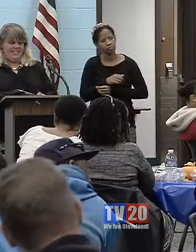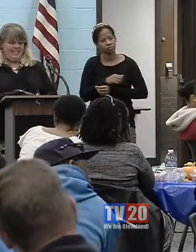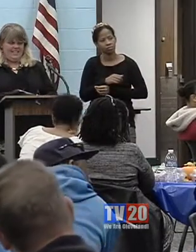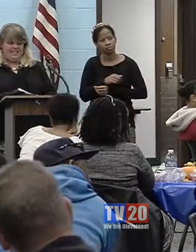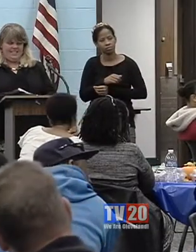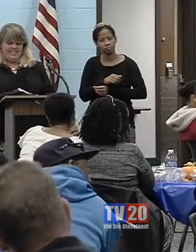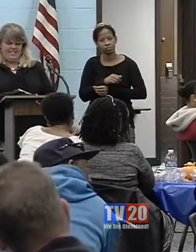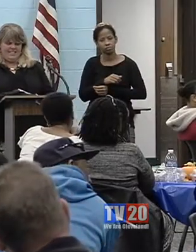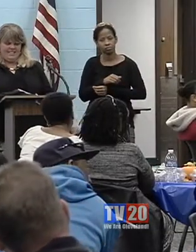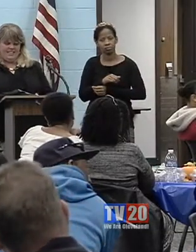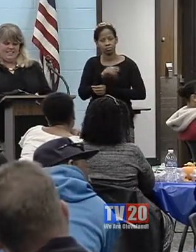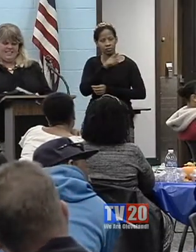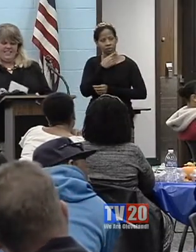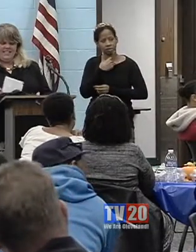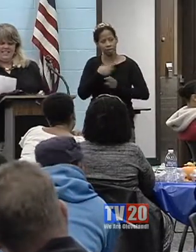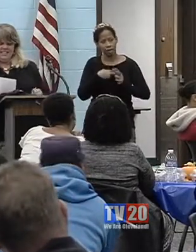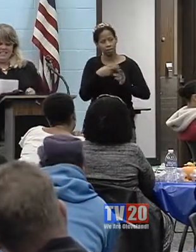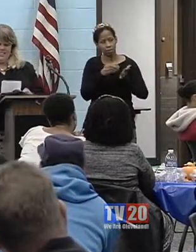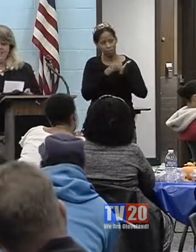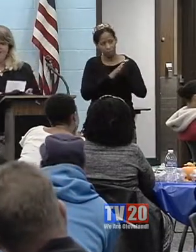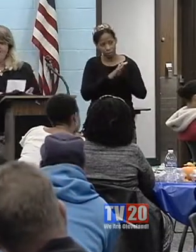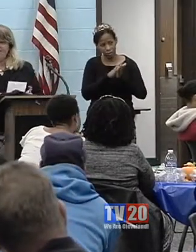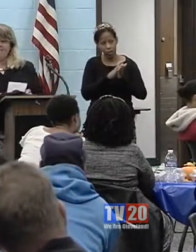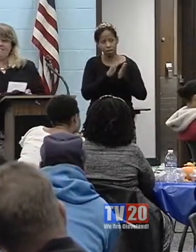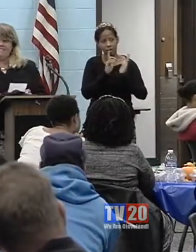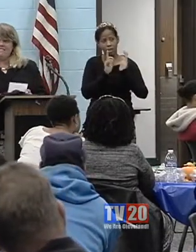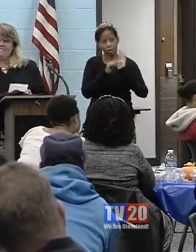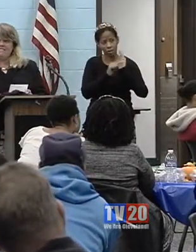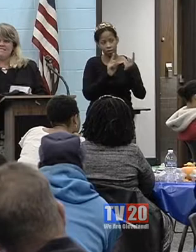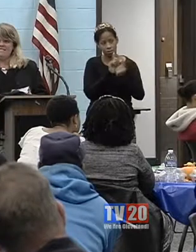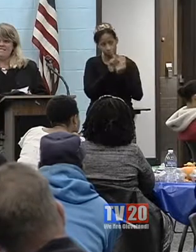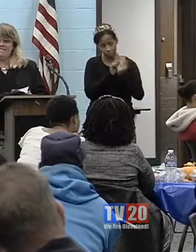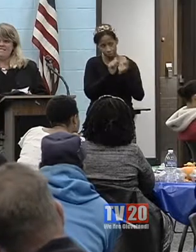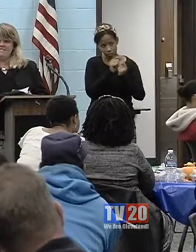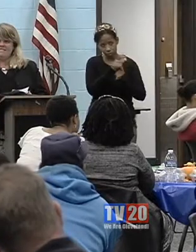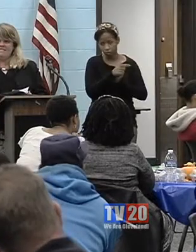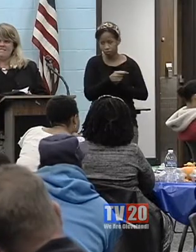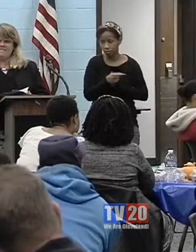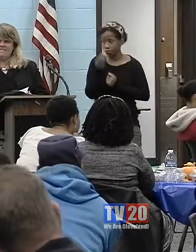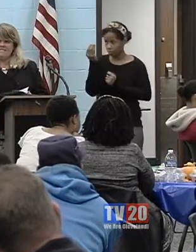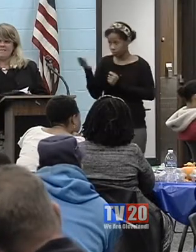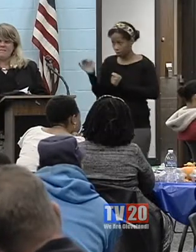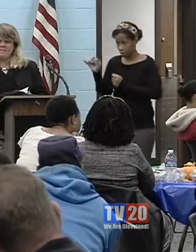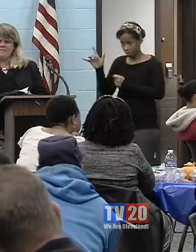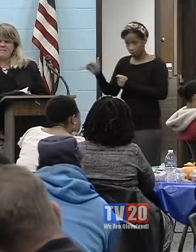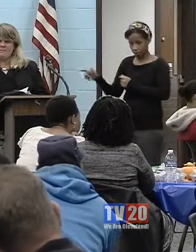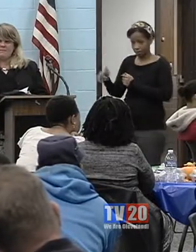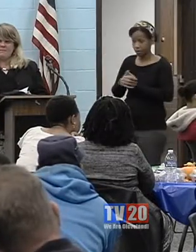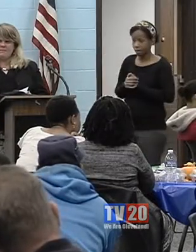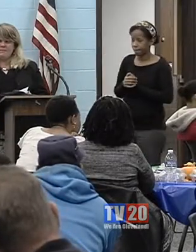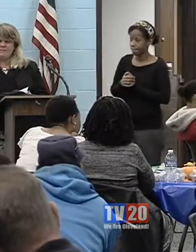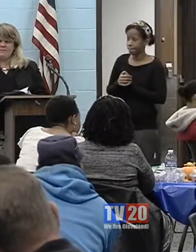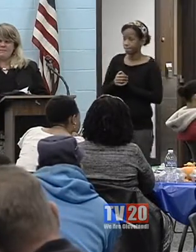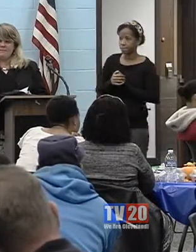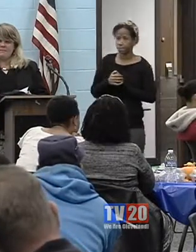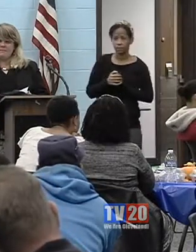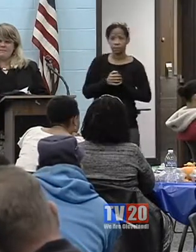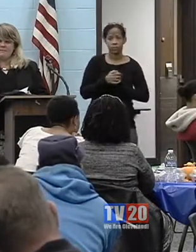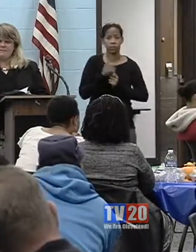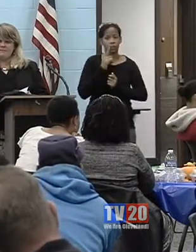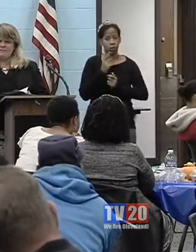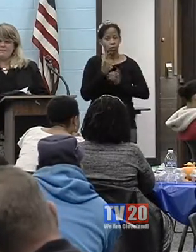All right, you just triggered it. I'll talk with him, get back with Mary McNair, and then we'll